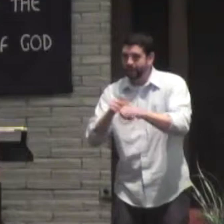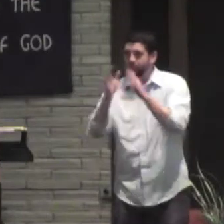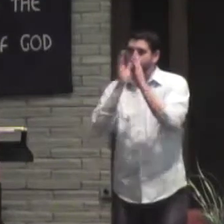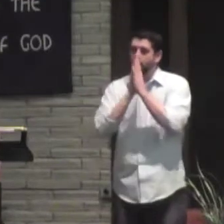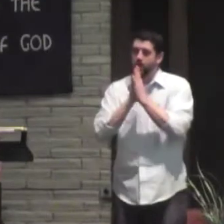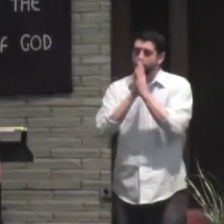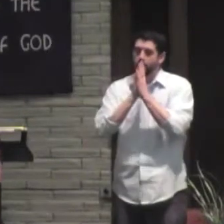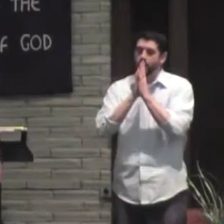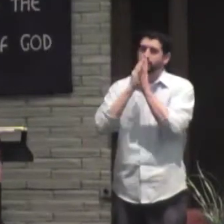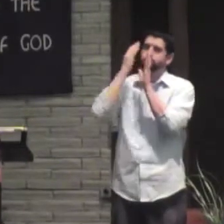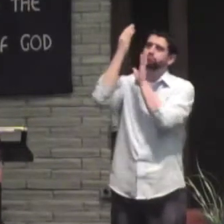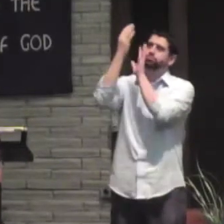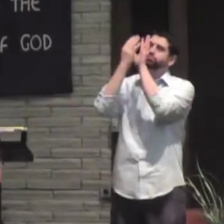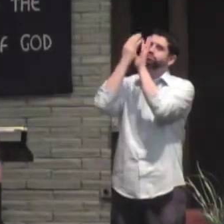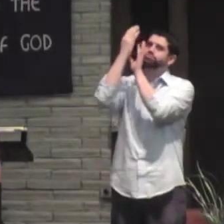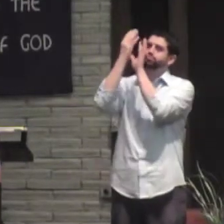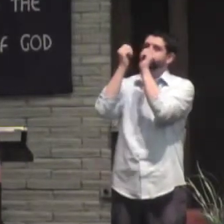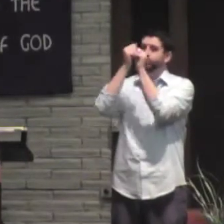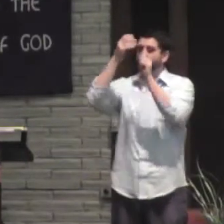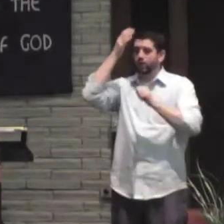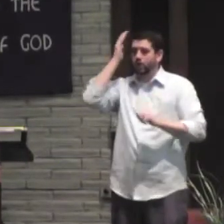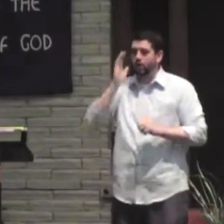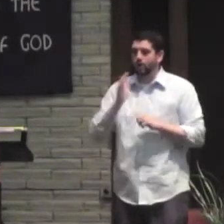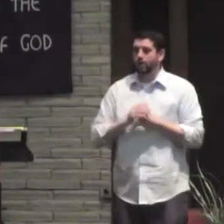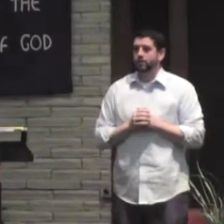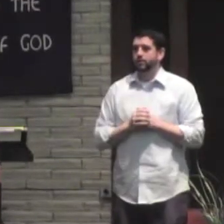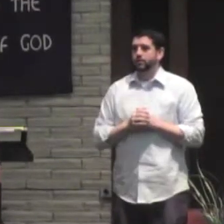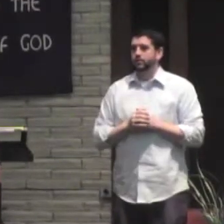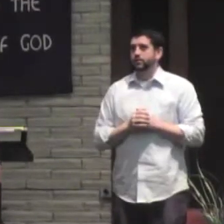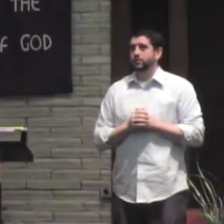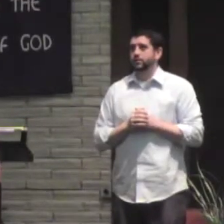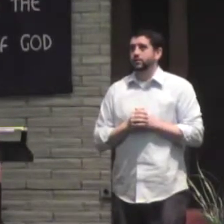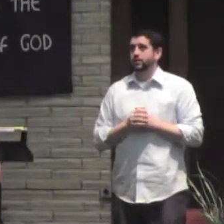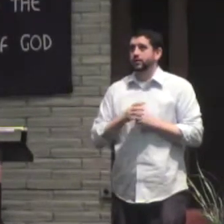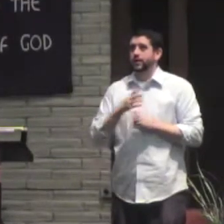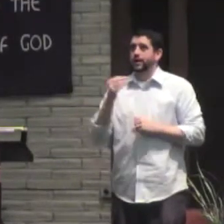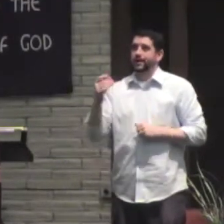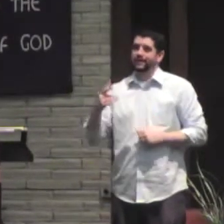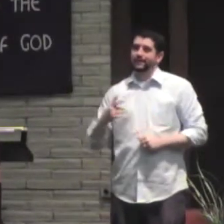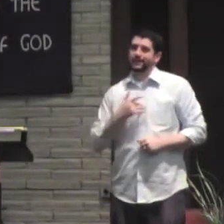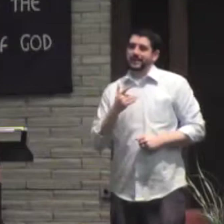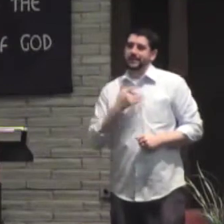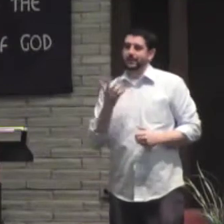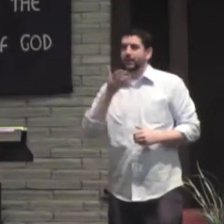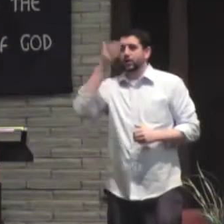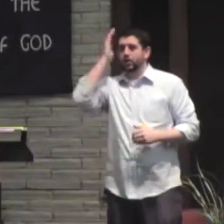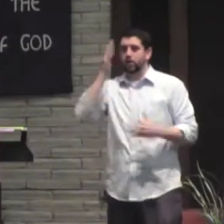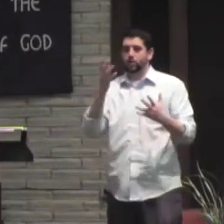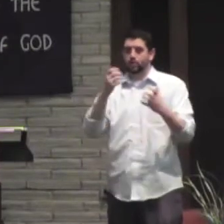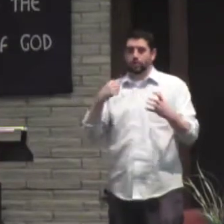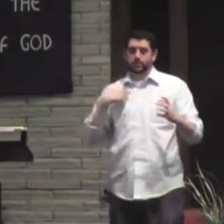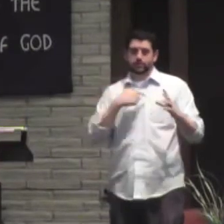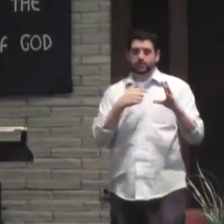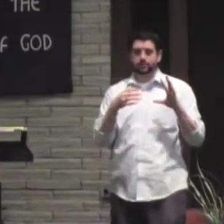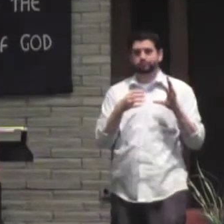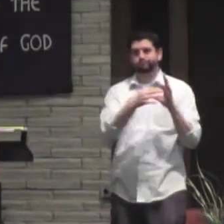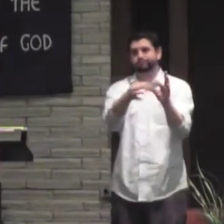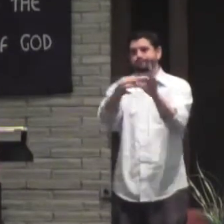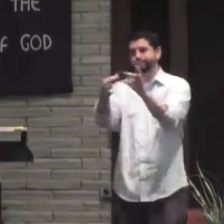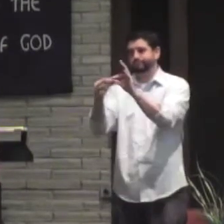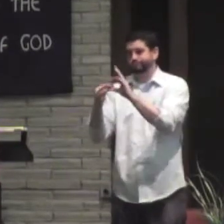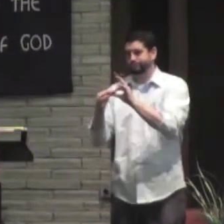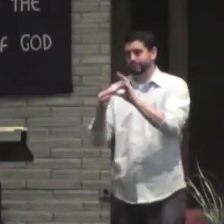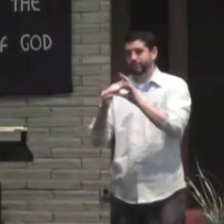with God, sense on our spirits what God is wanting us to say. And so I will share